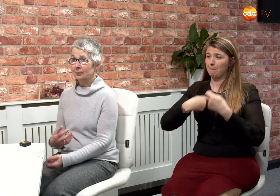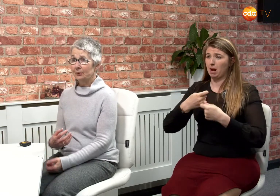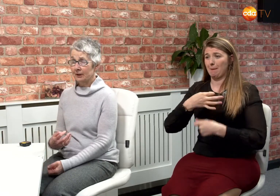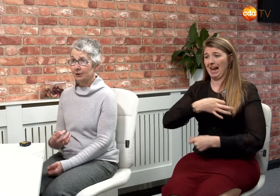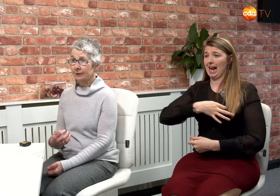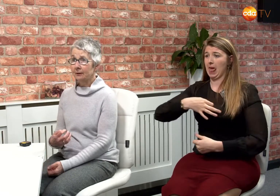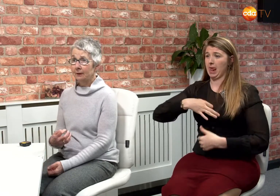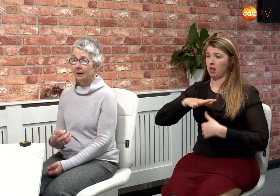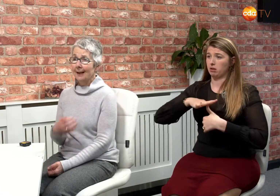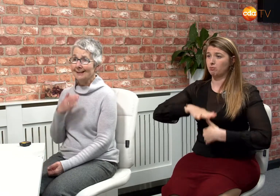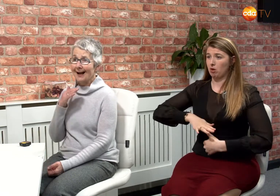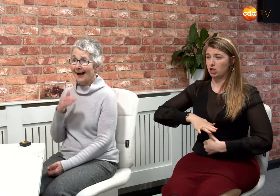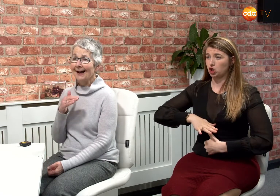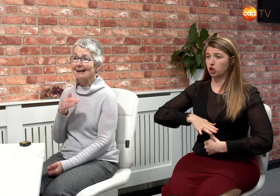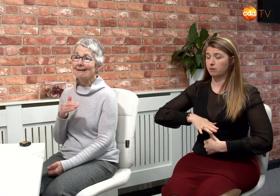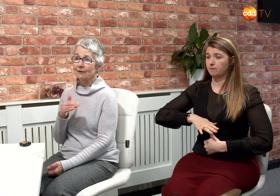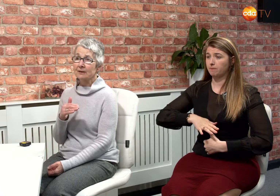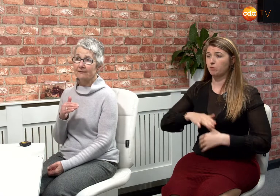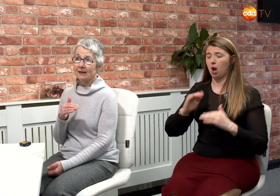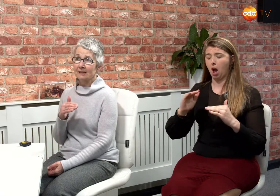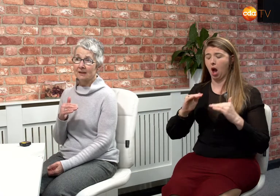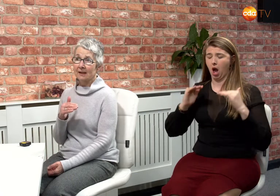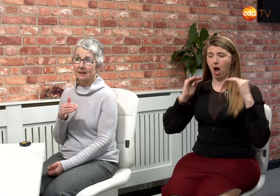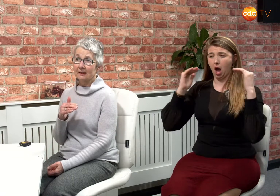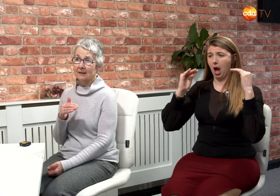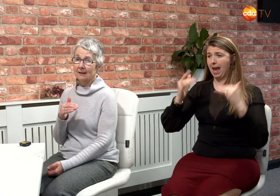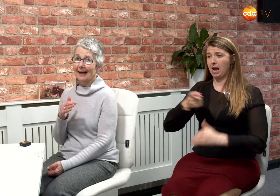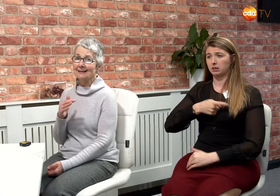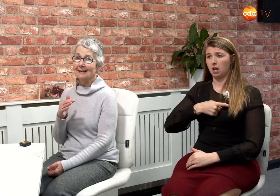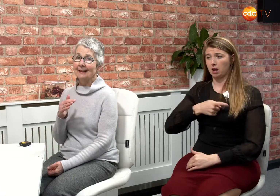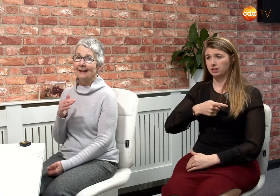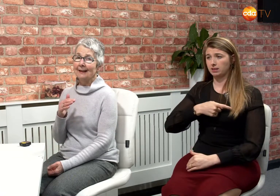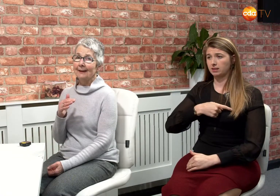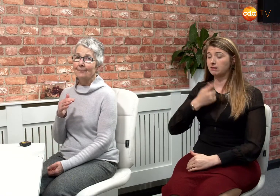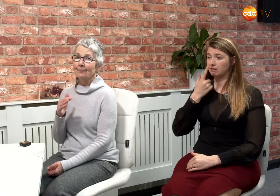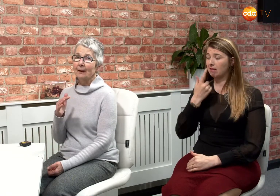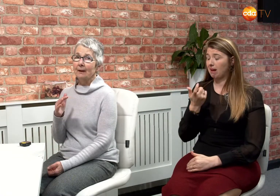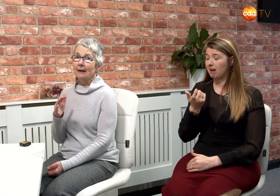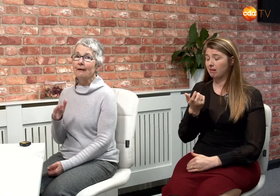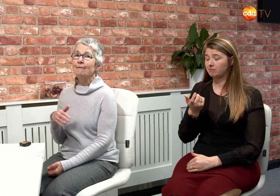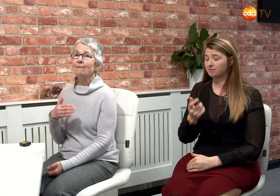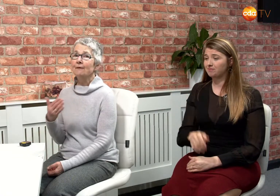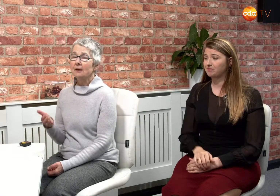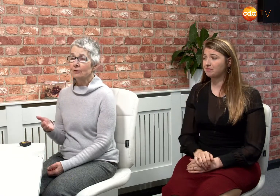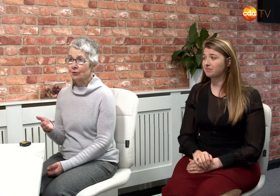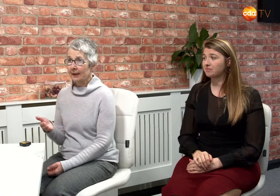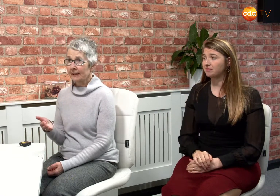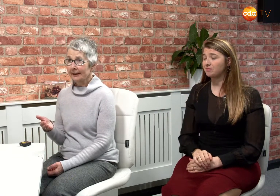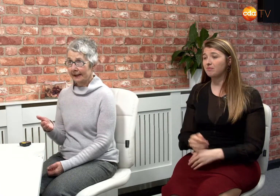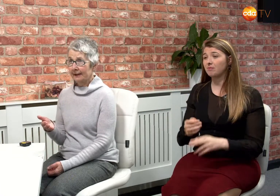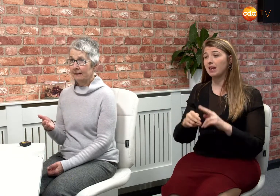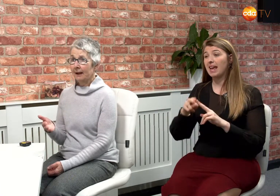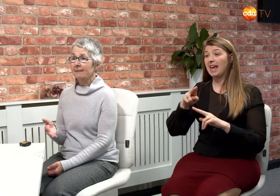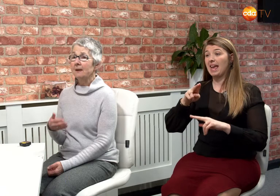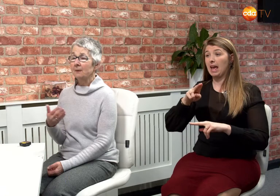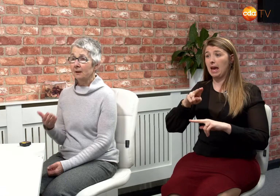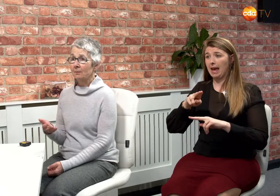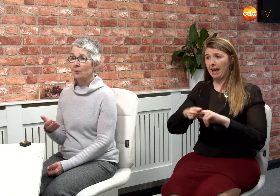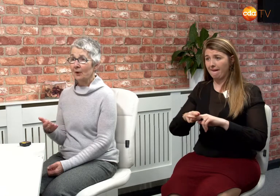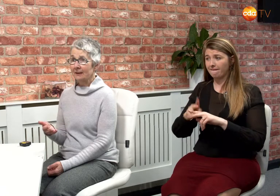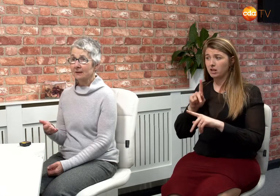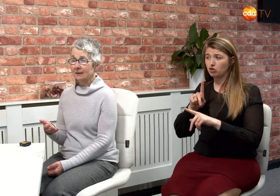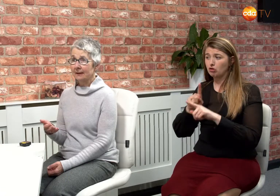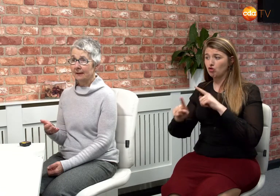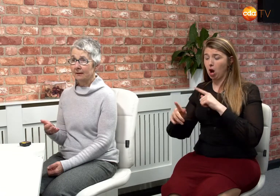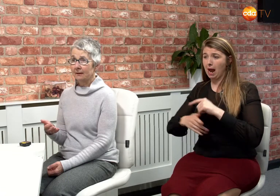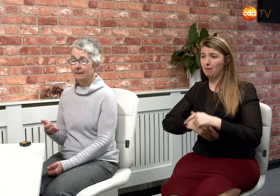clinical depression, and high levels of anxiety. And if they try again and they